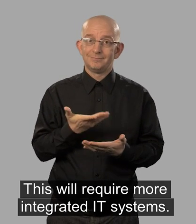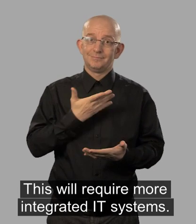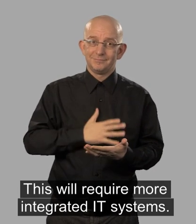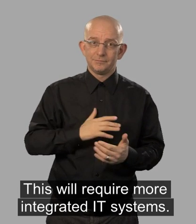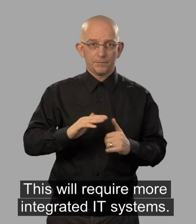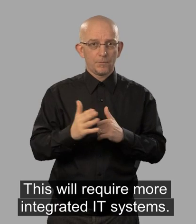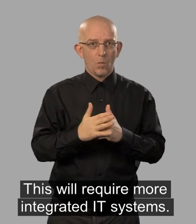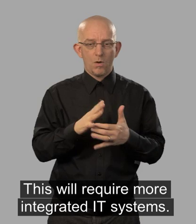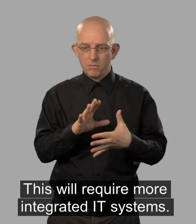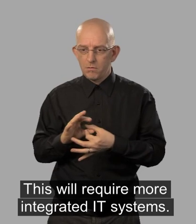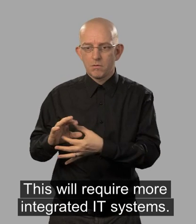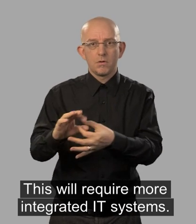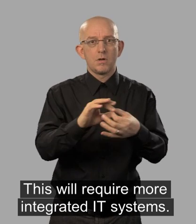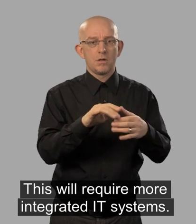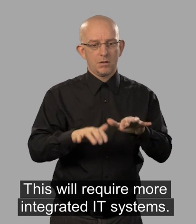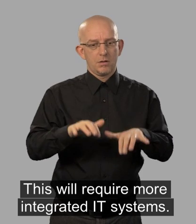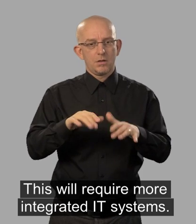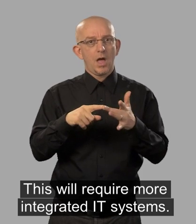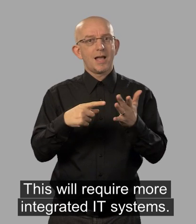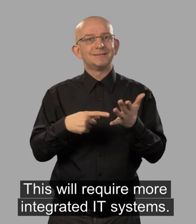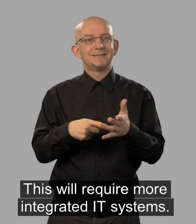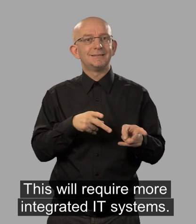This will require more integrated IT systems.